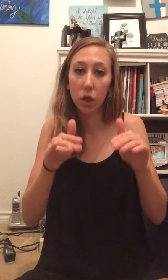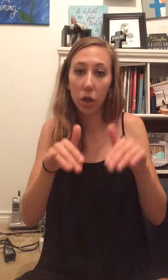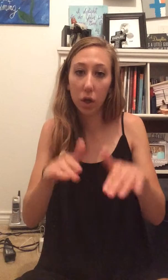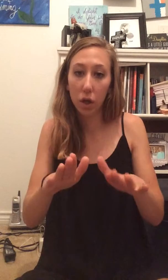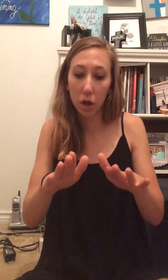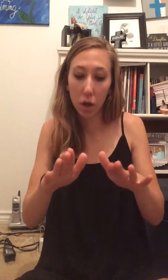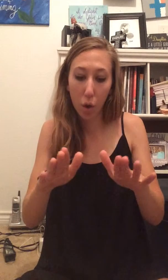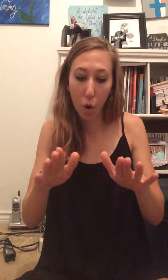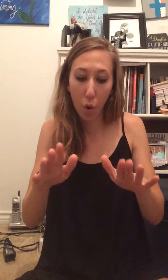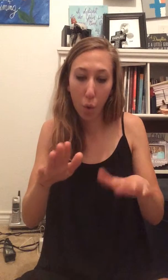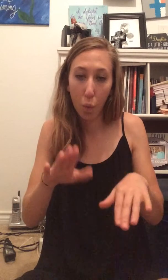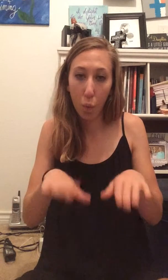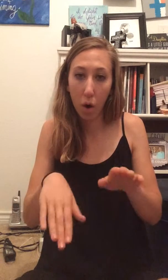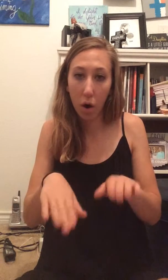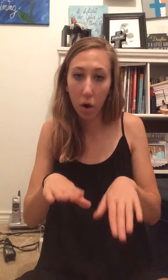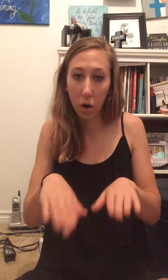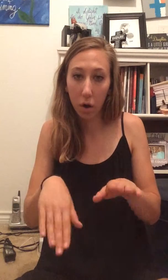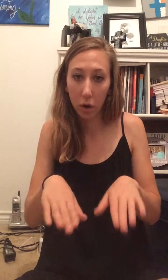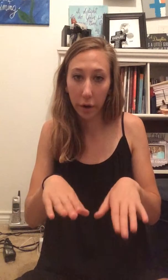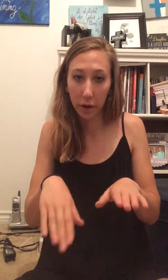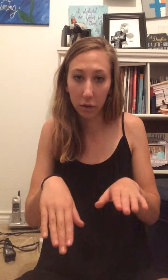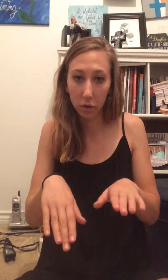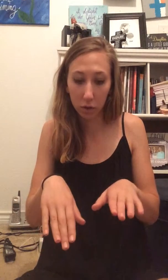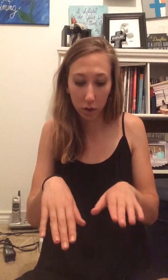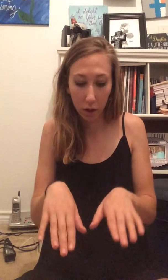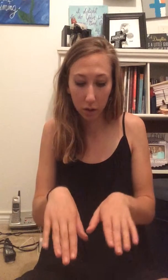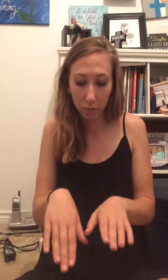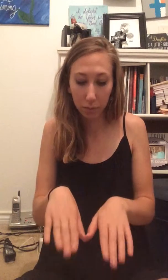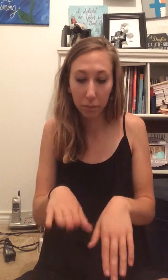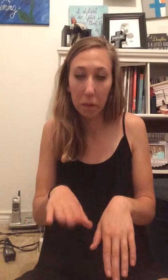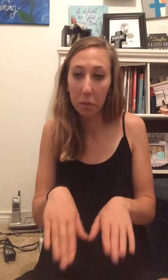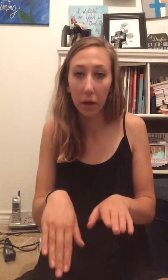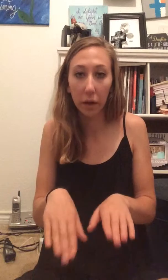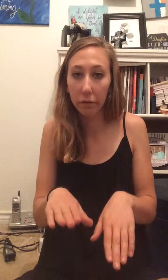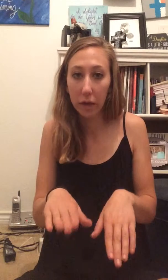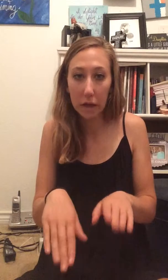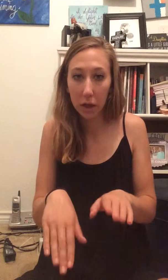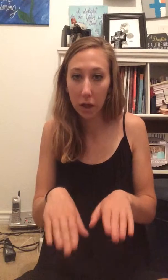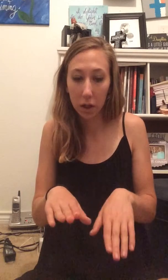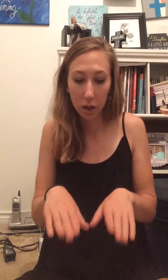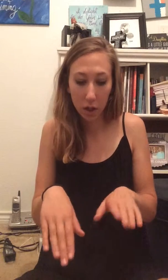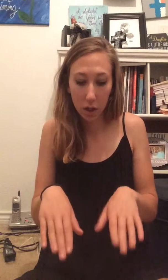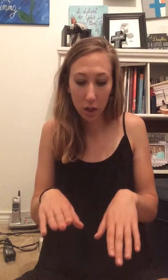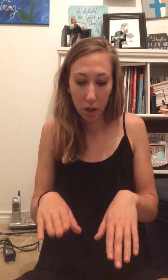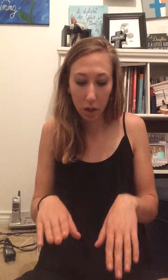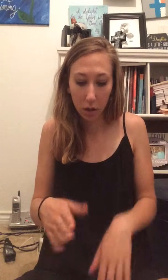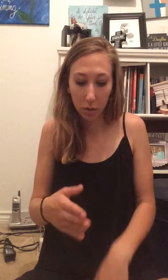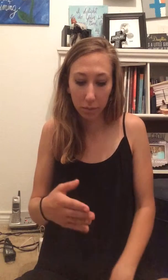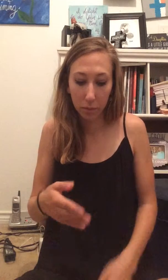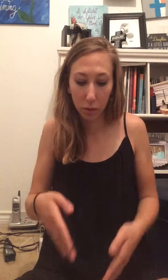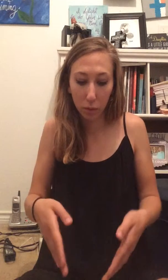walk. Your hands are just kind of mimicking feet. Um, so